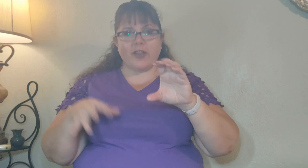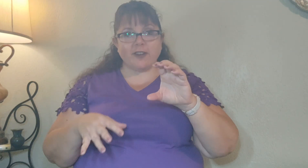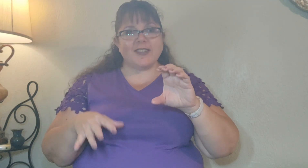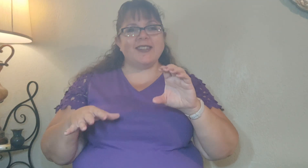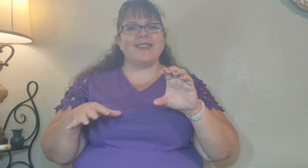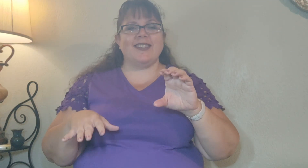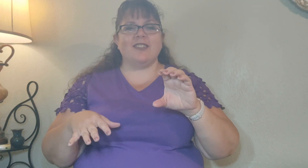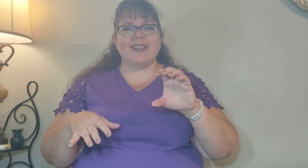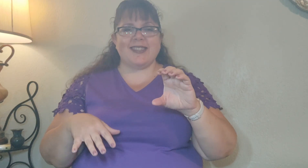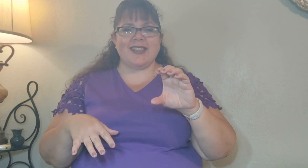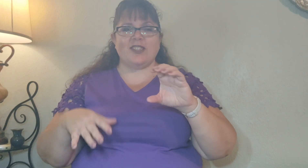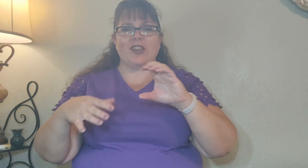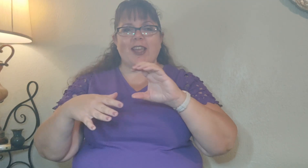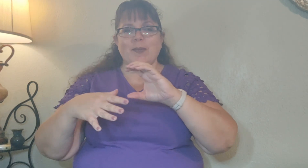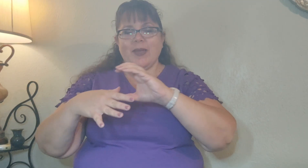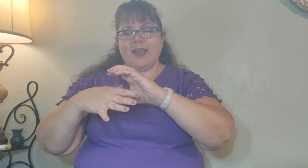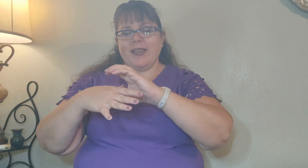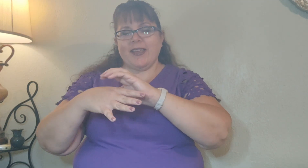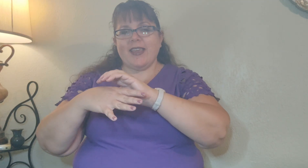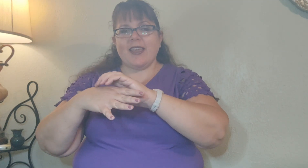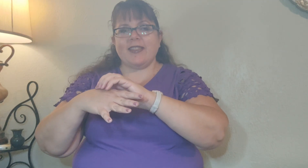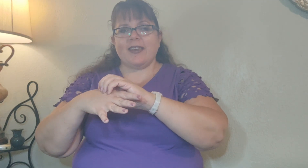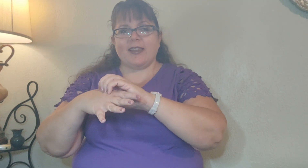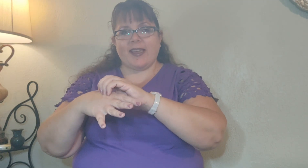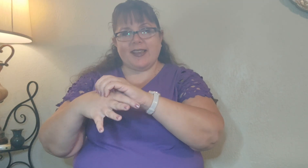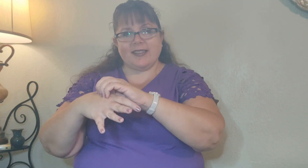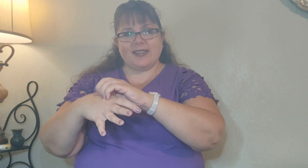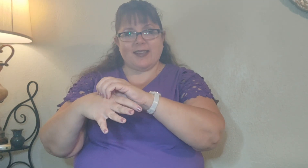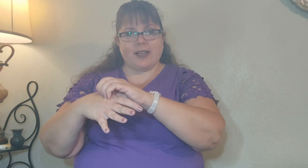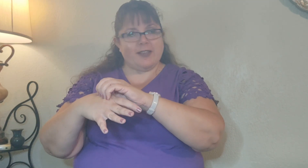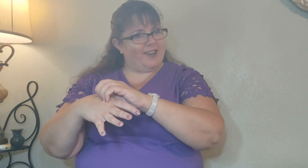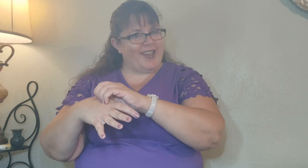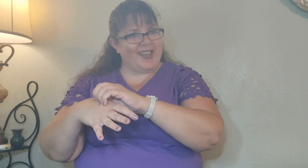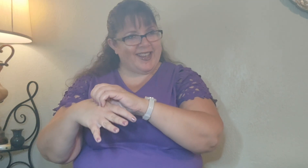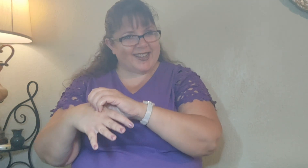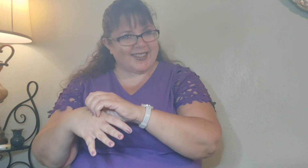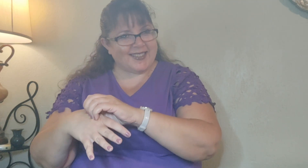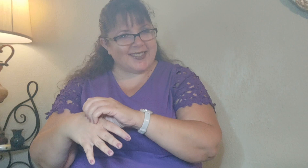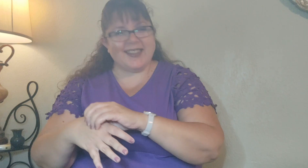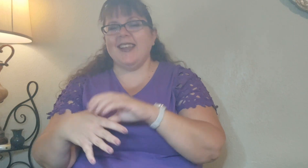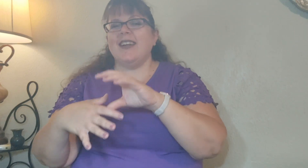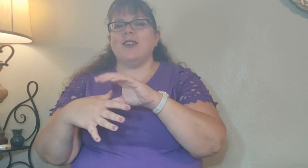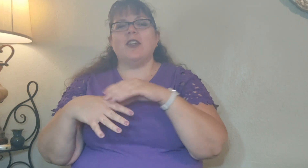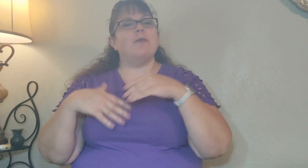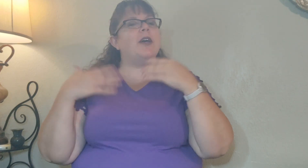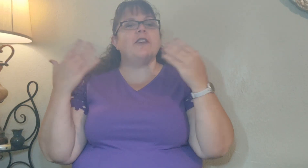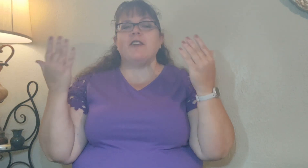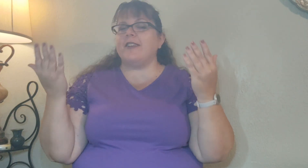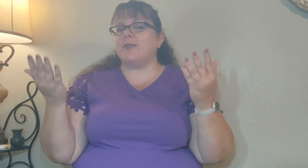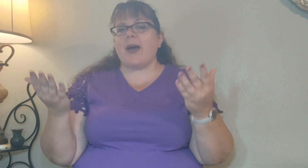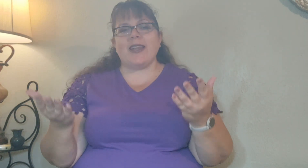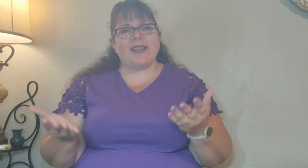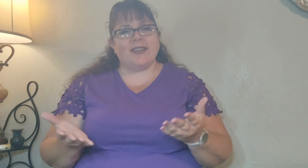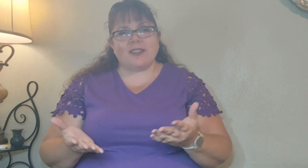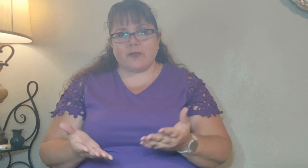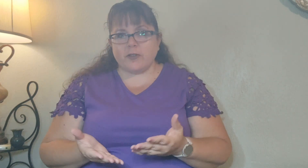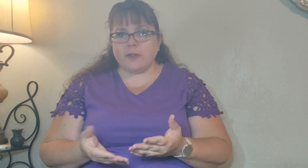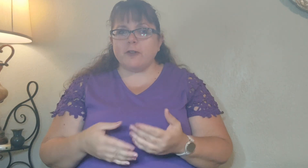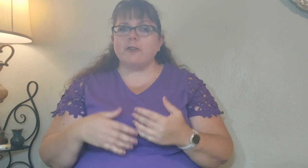fingers in a C shape, and then like it's attacking your hand. No, whether it's biting into food